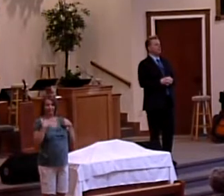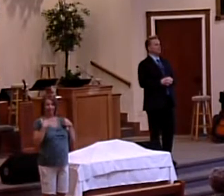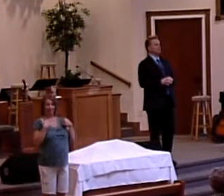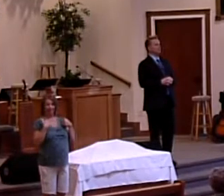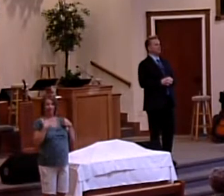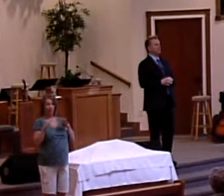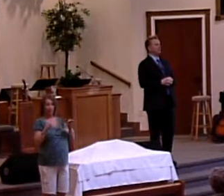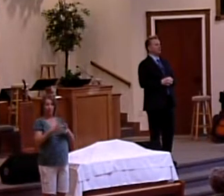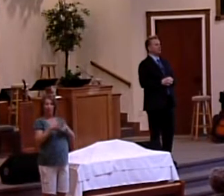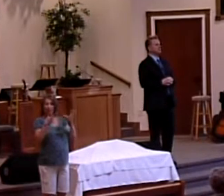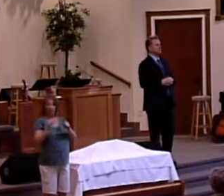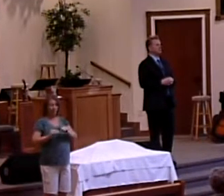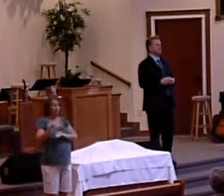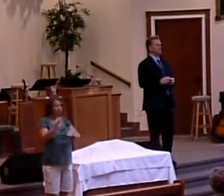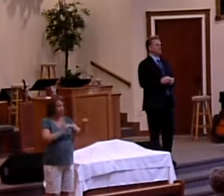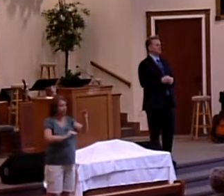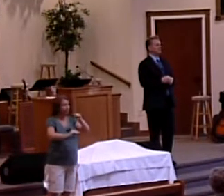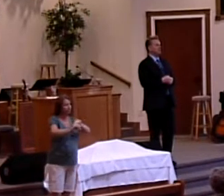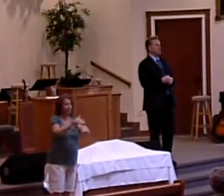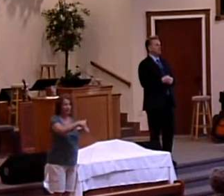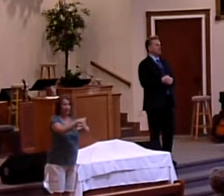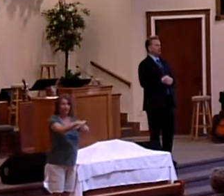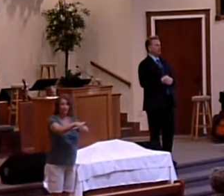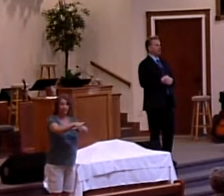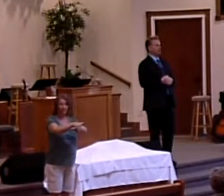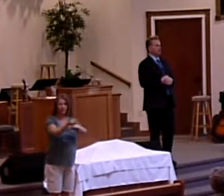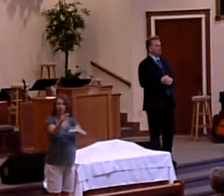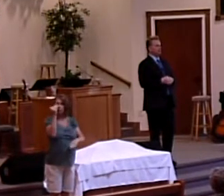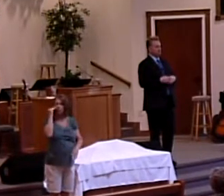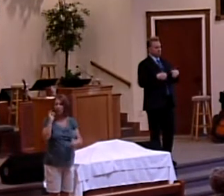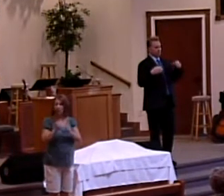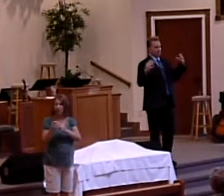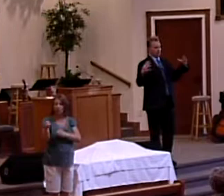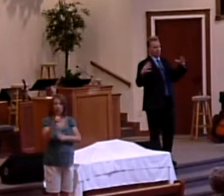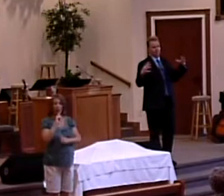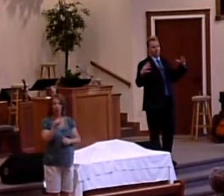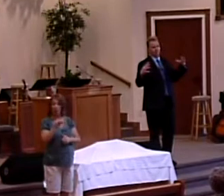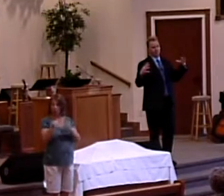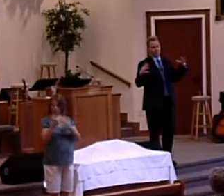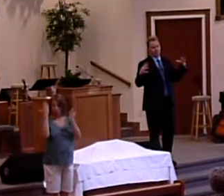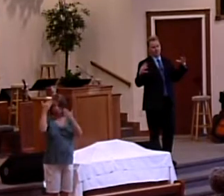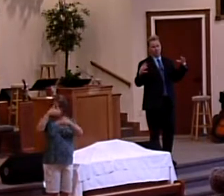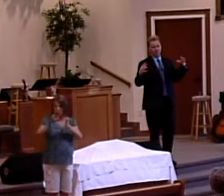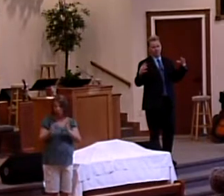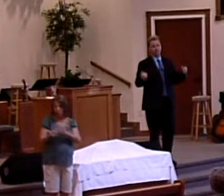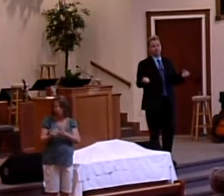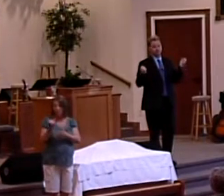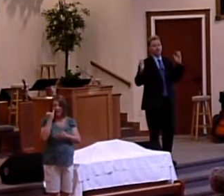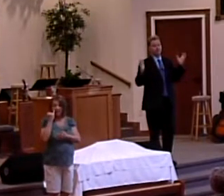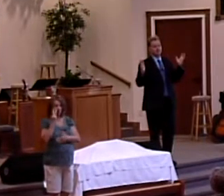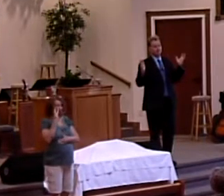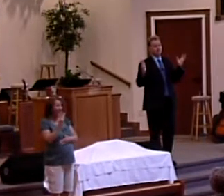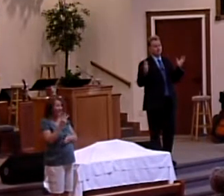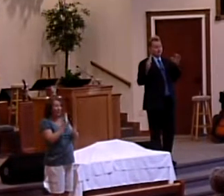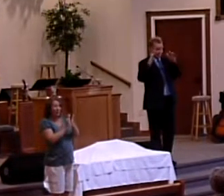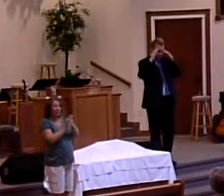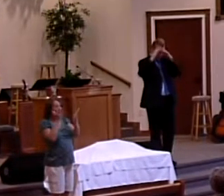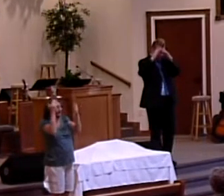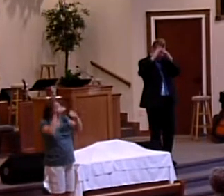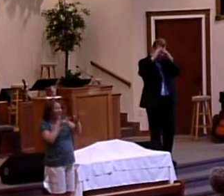do a lot of movement in the nighttime. And then, so you know how you are whenever you're in a dark room, maybe watching a movie, and somebody flips the lights